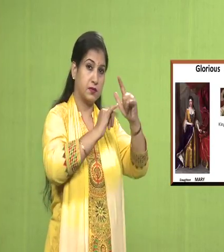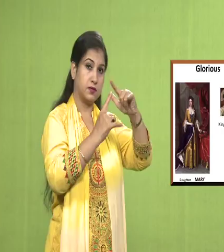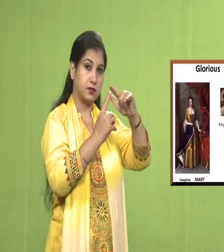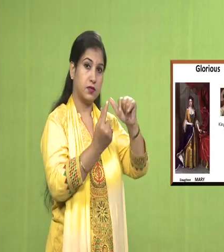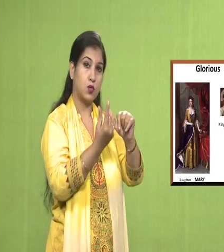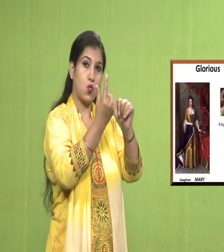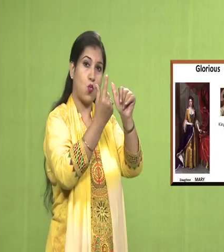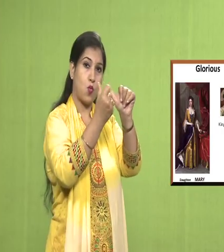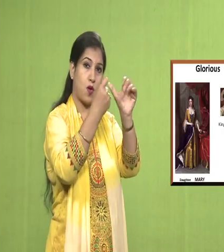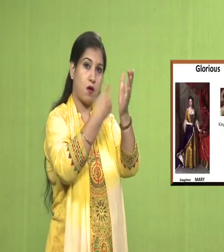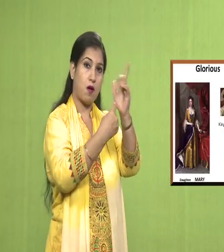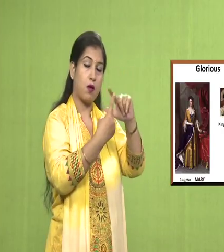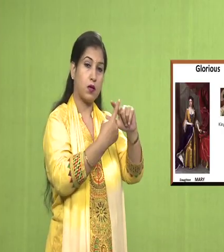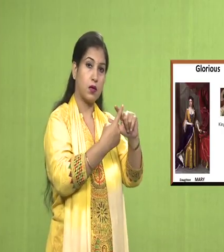James II.